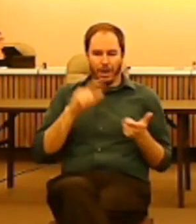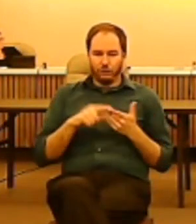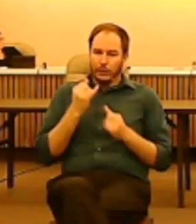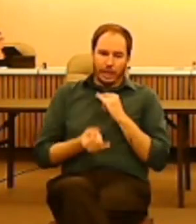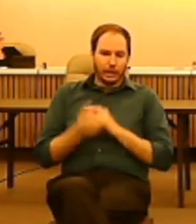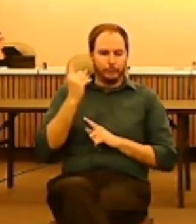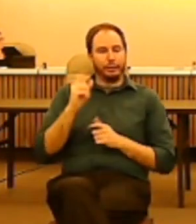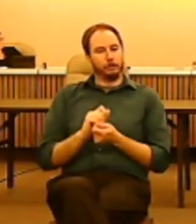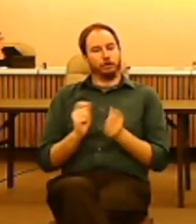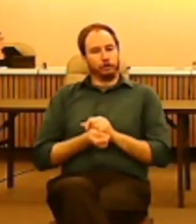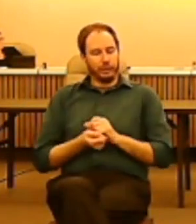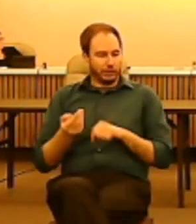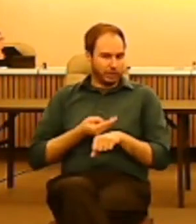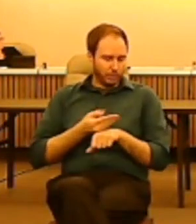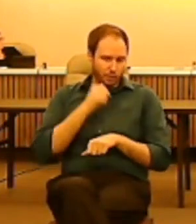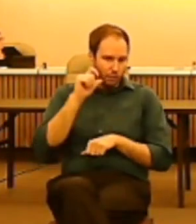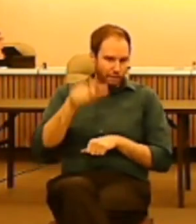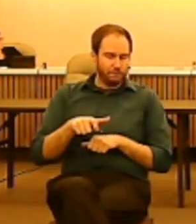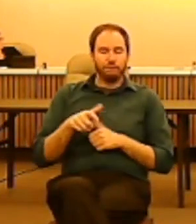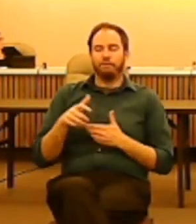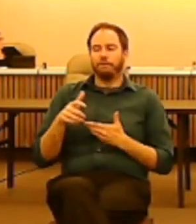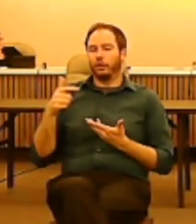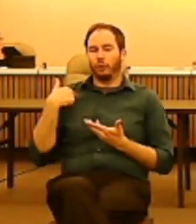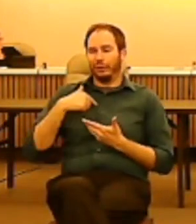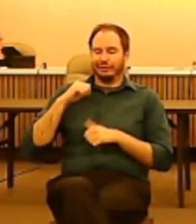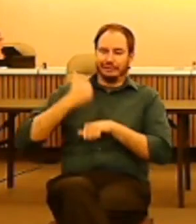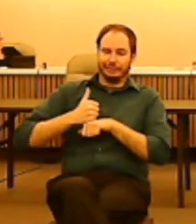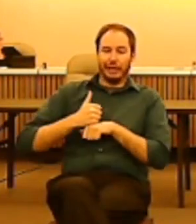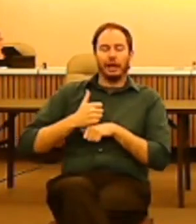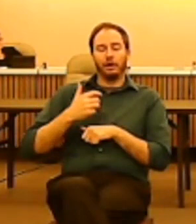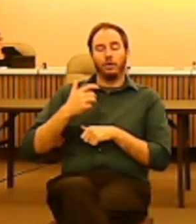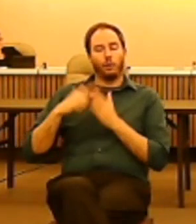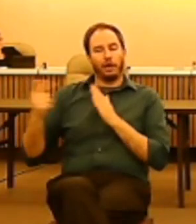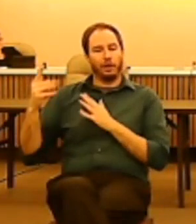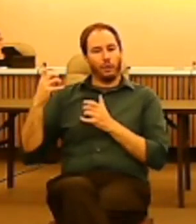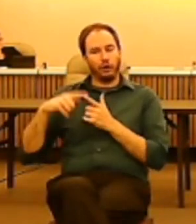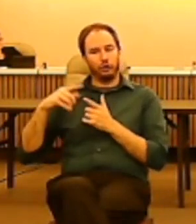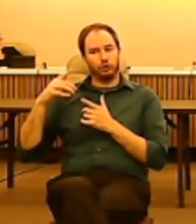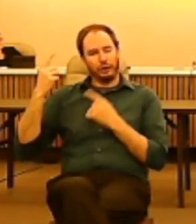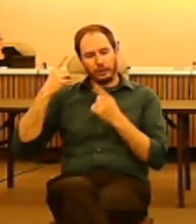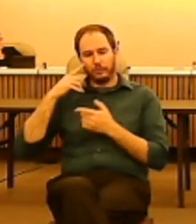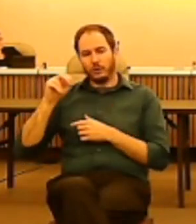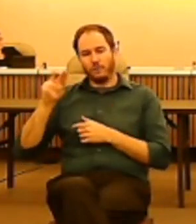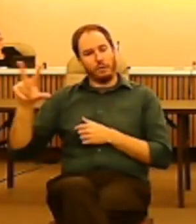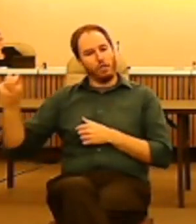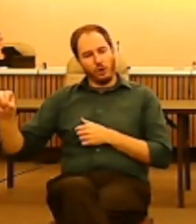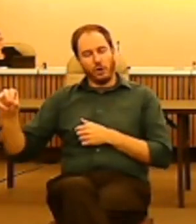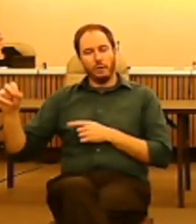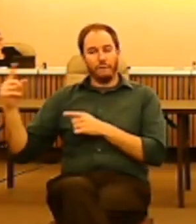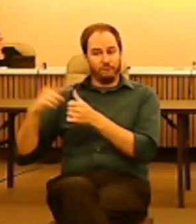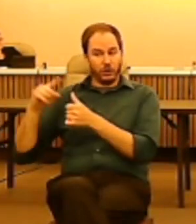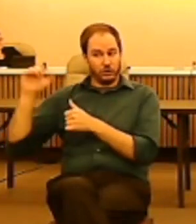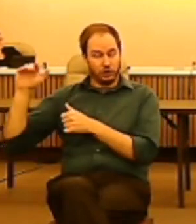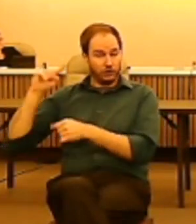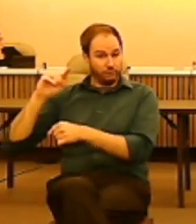the inactive date can be, and like I said, months down the road. initially what they're talking about is November 30th. Okay. But he wanted to confirm that,